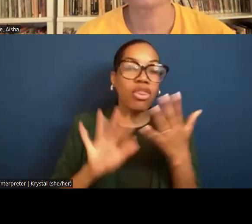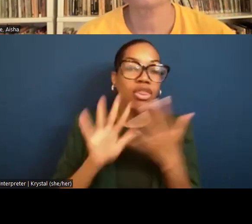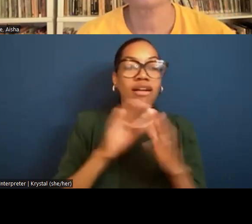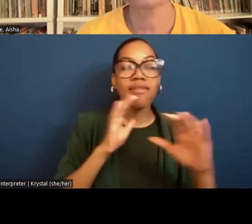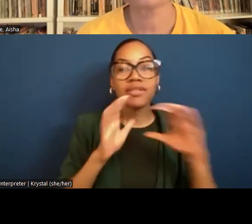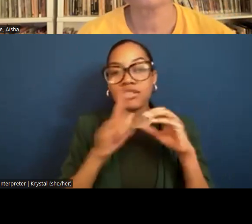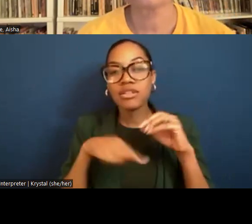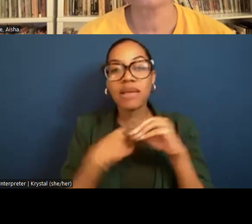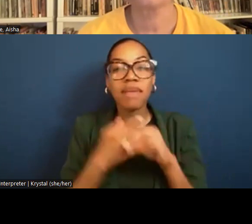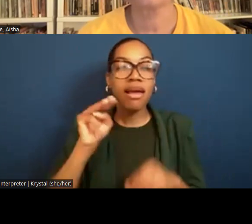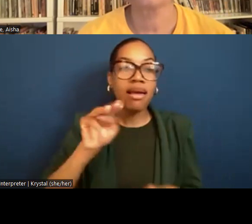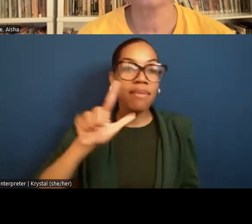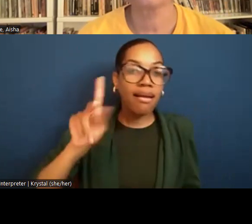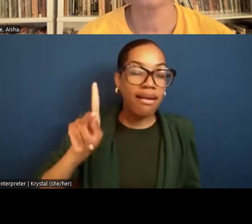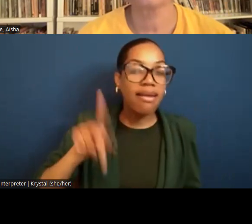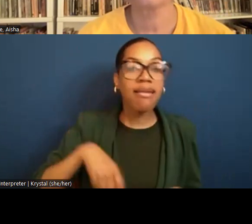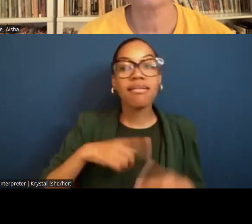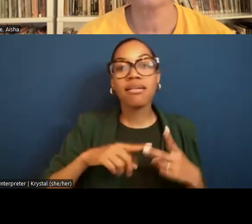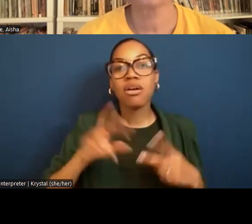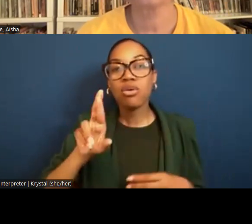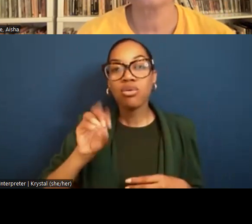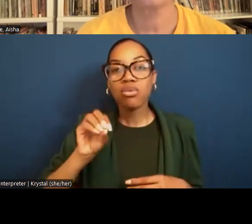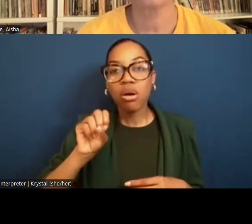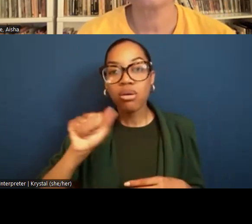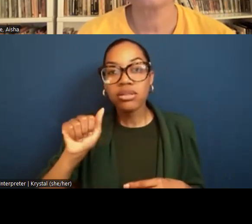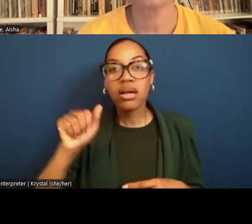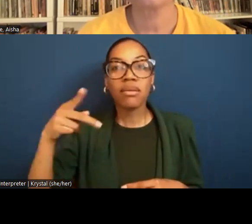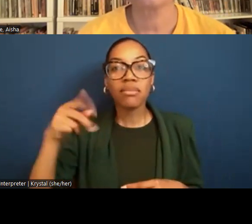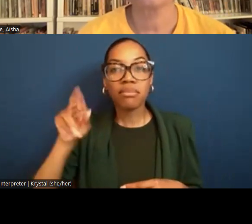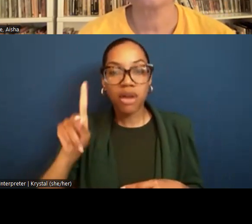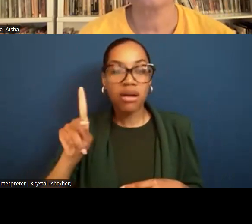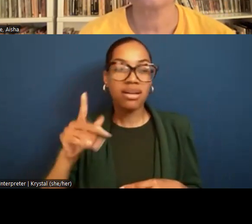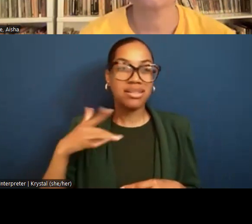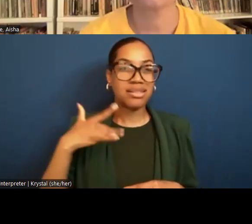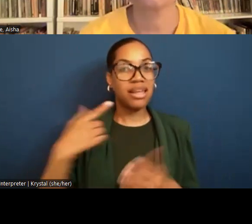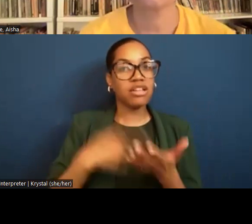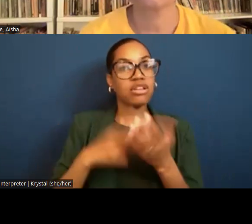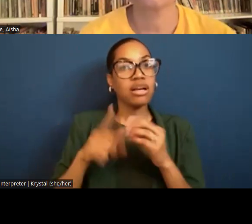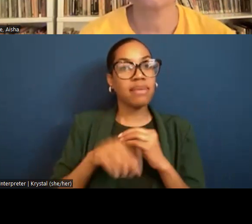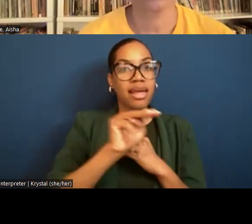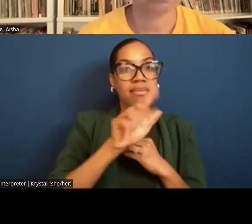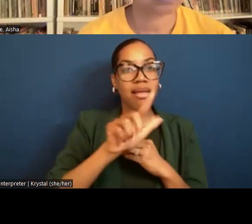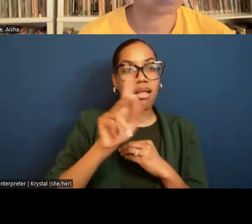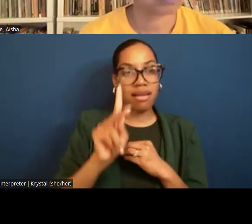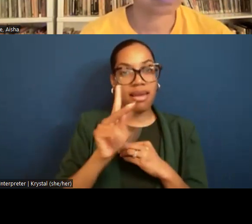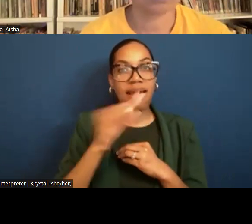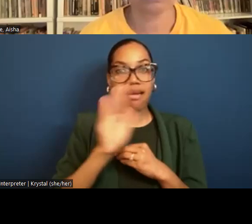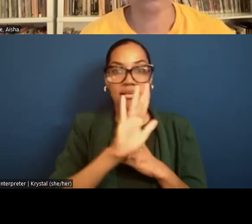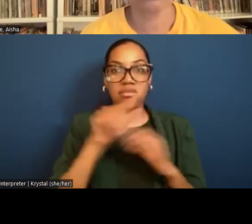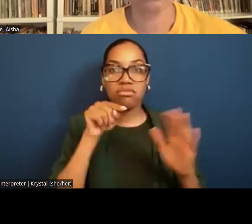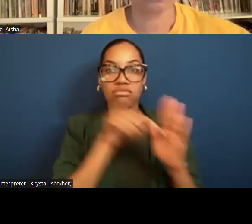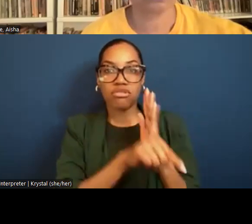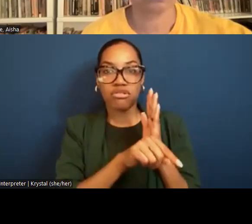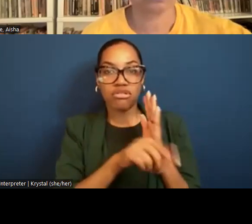Parks. They talk a lot about MLK and his murder side by side. And then Rosa Parks is always, sort of put forth